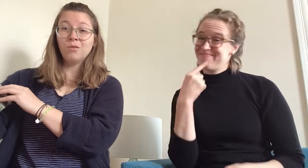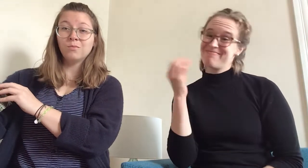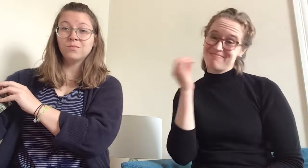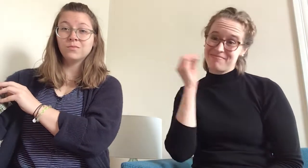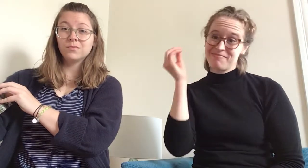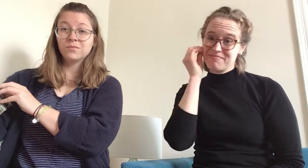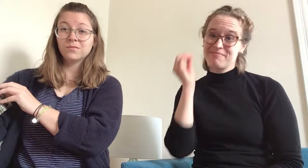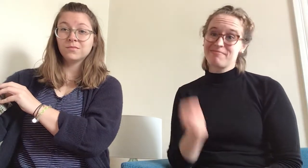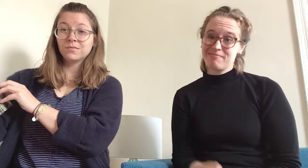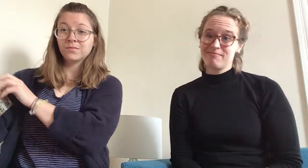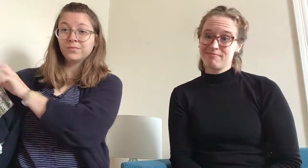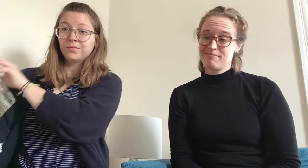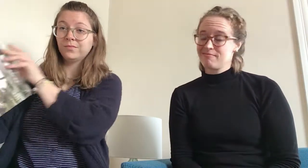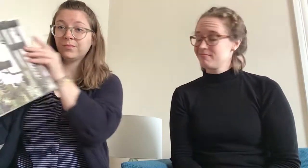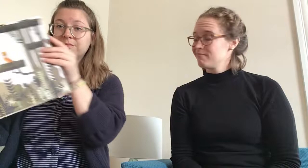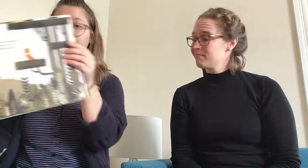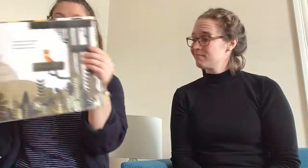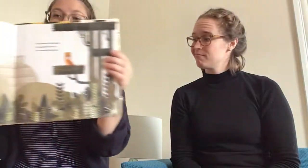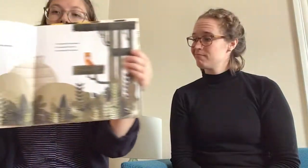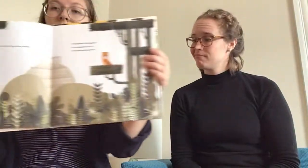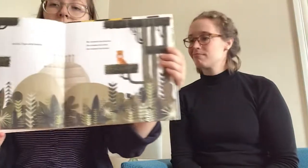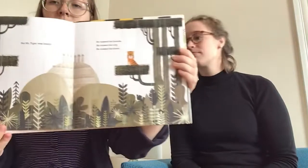his home.